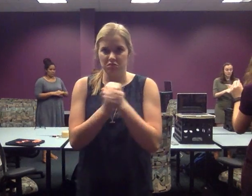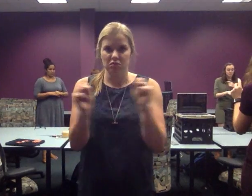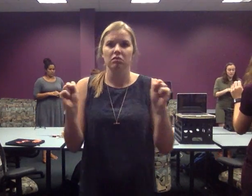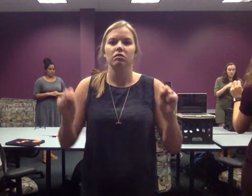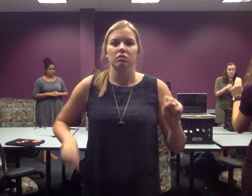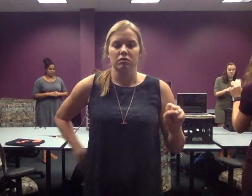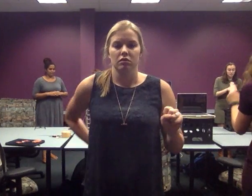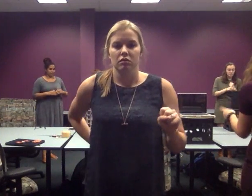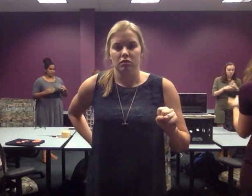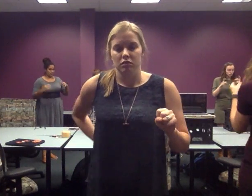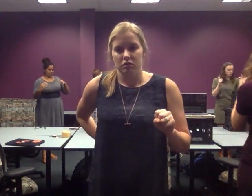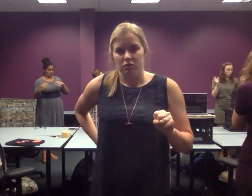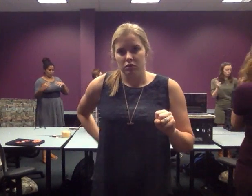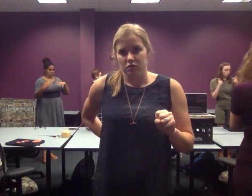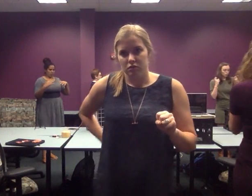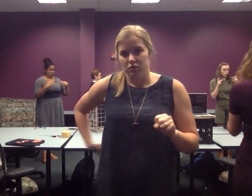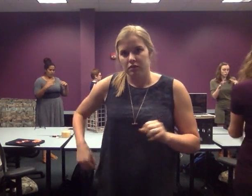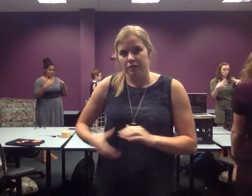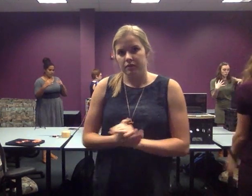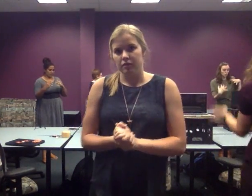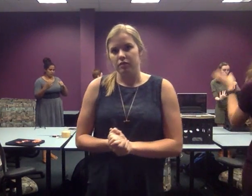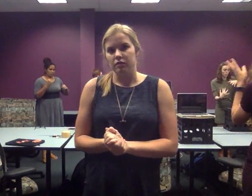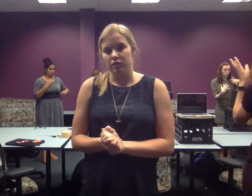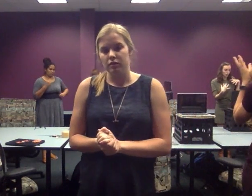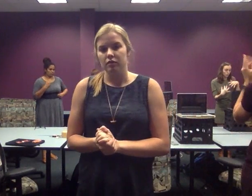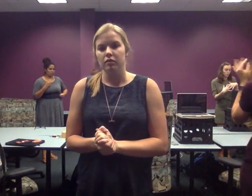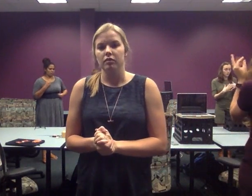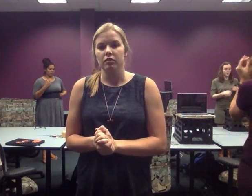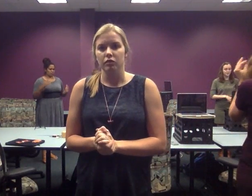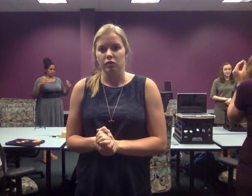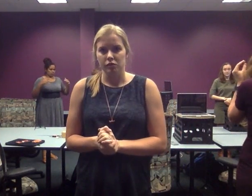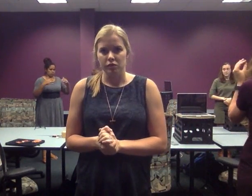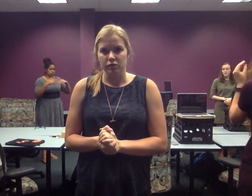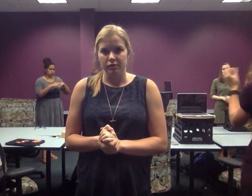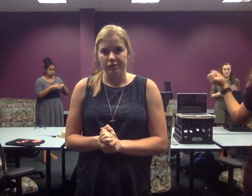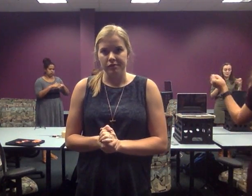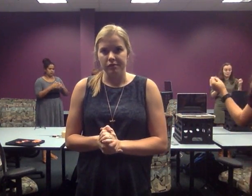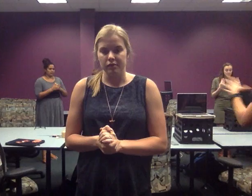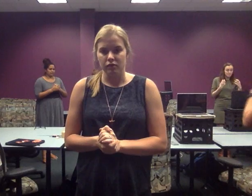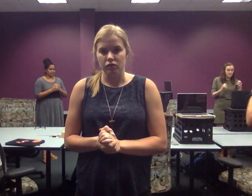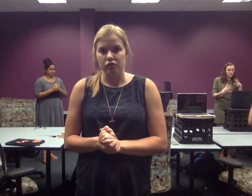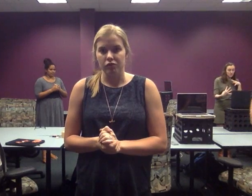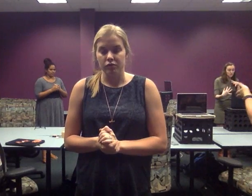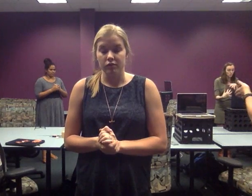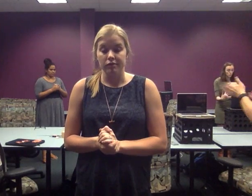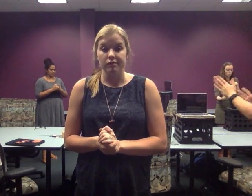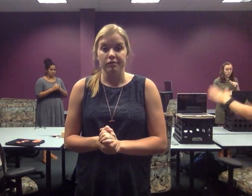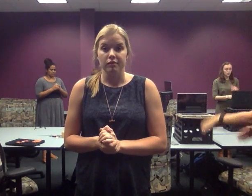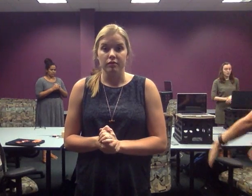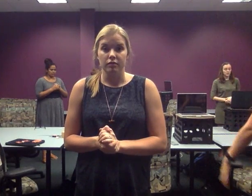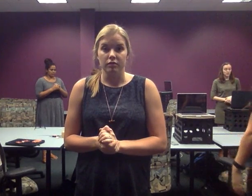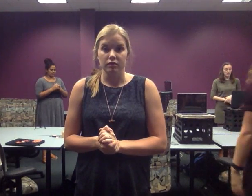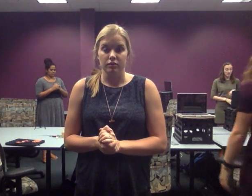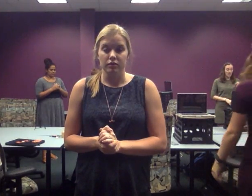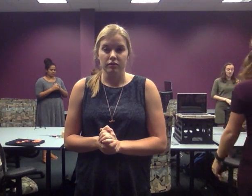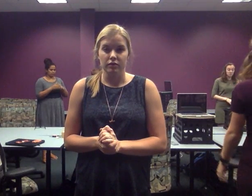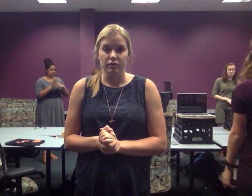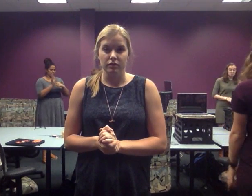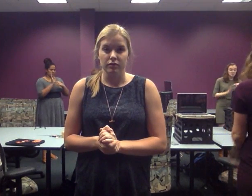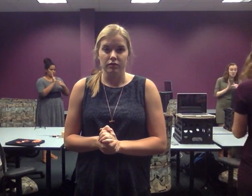major battles, or at least they did very well in them. And also, they've proven to the British now that they can really fight,